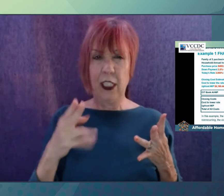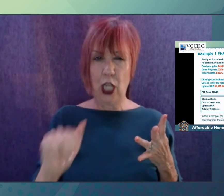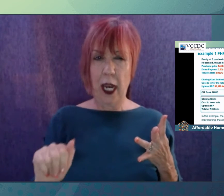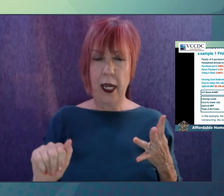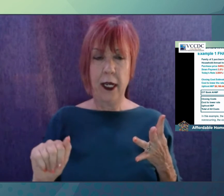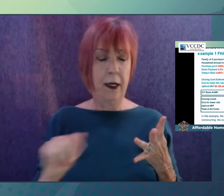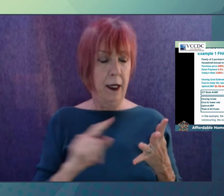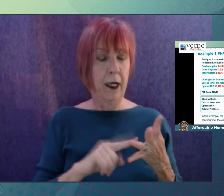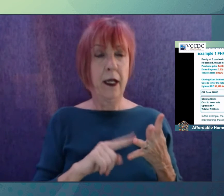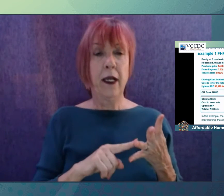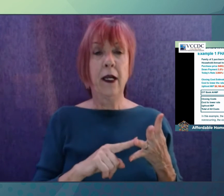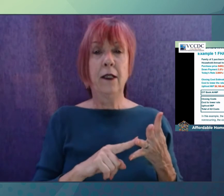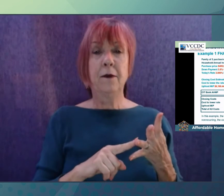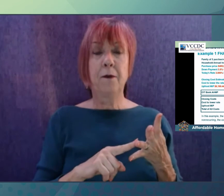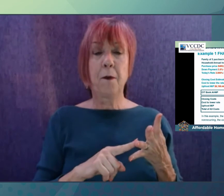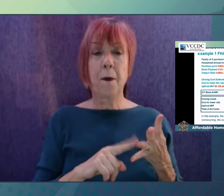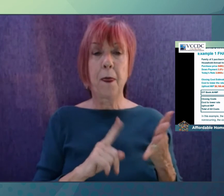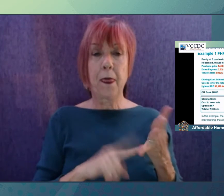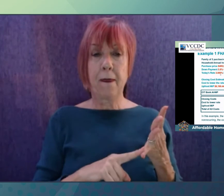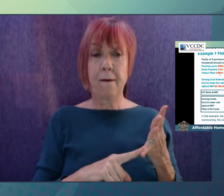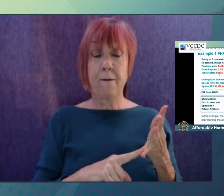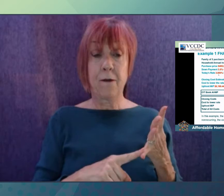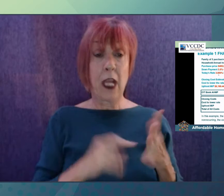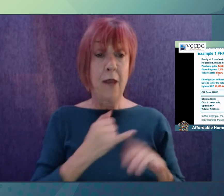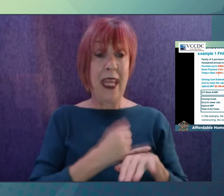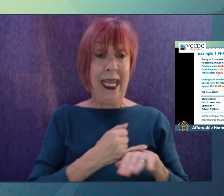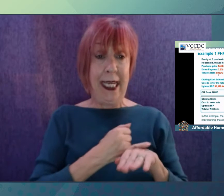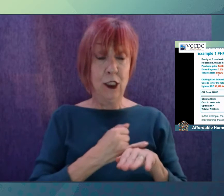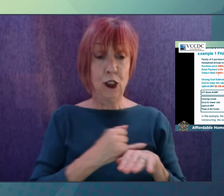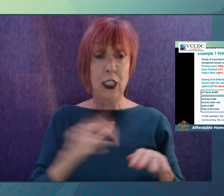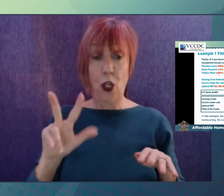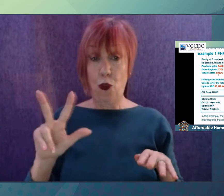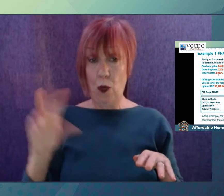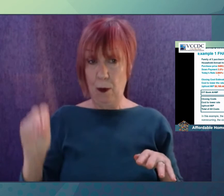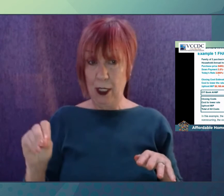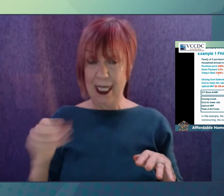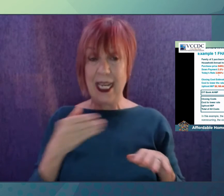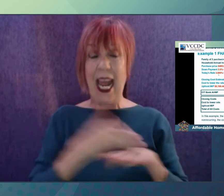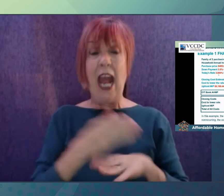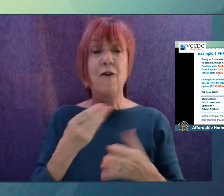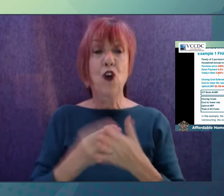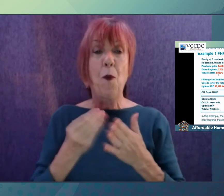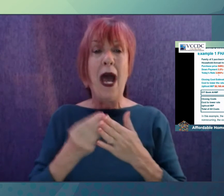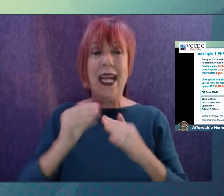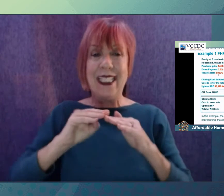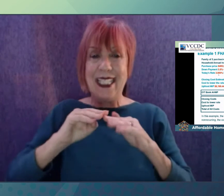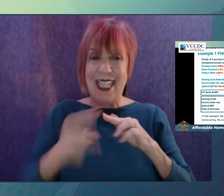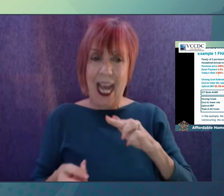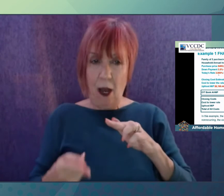with solely. The interest rate is 3% after buying it down